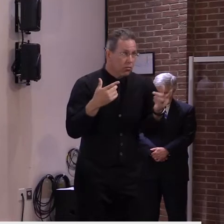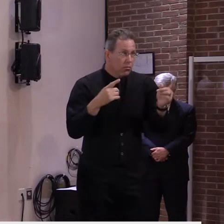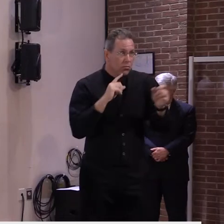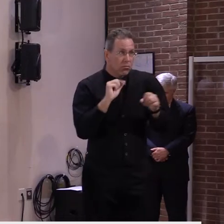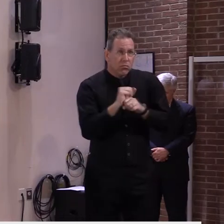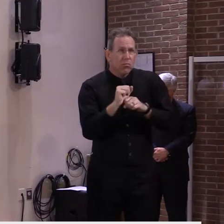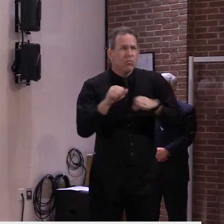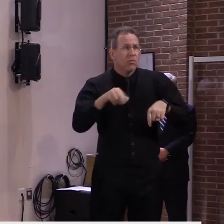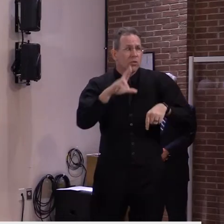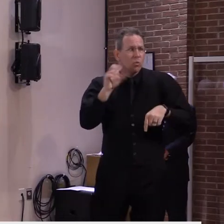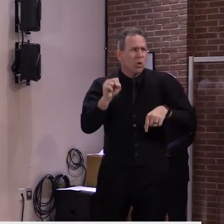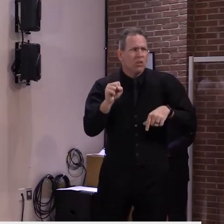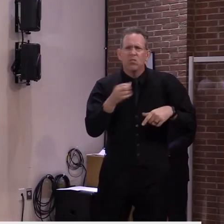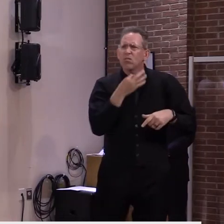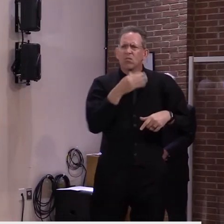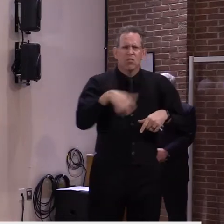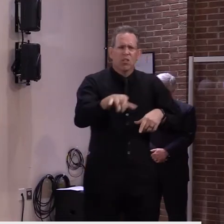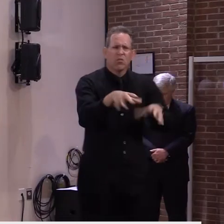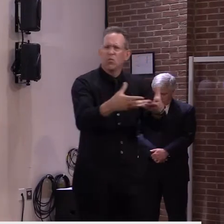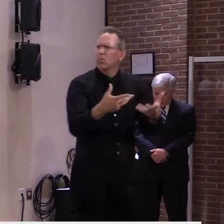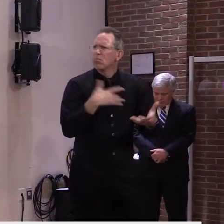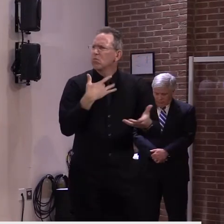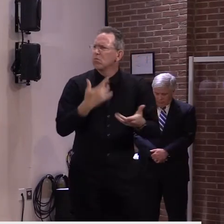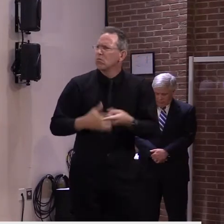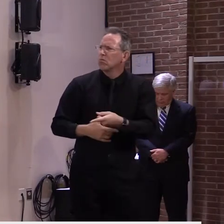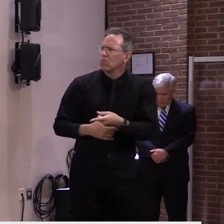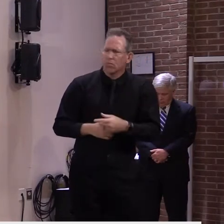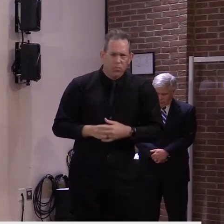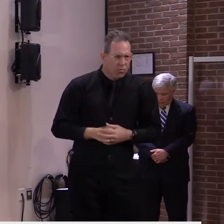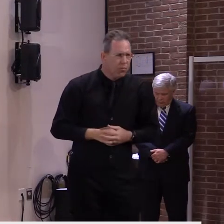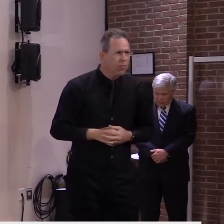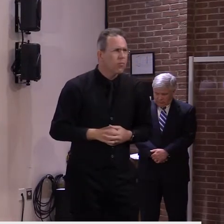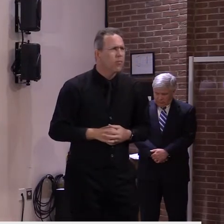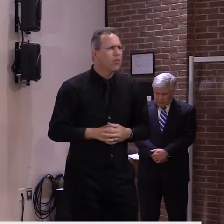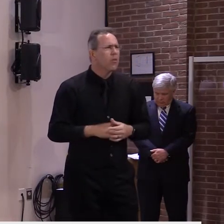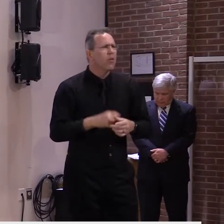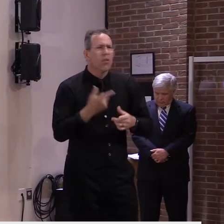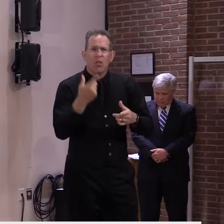these Vermonters that were part of that experiment?